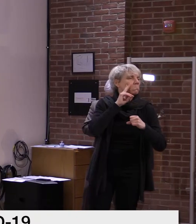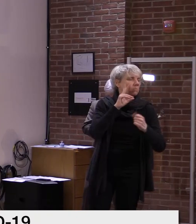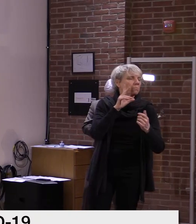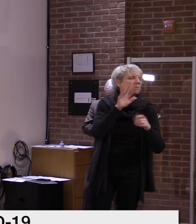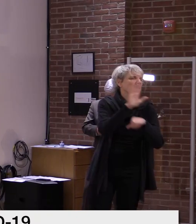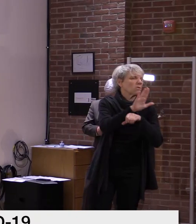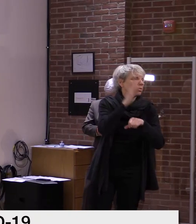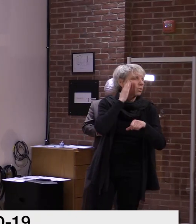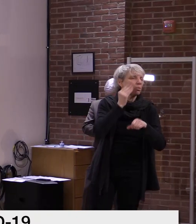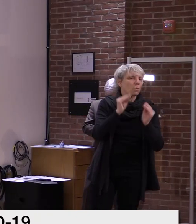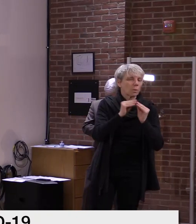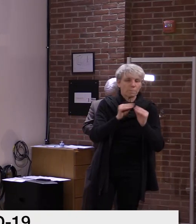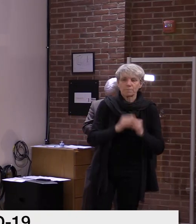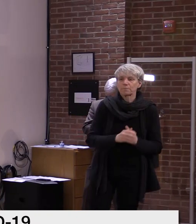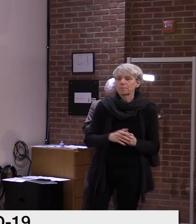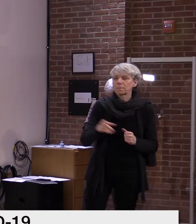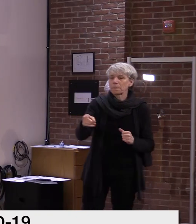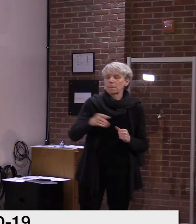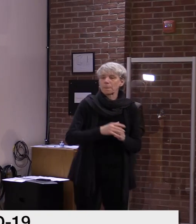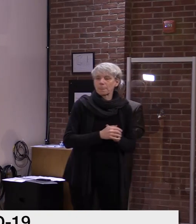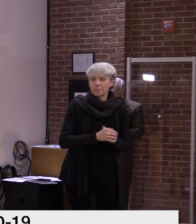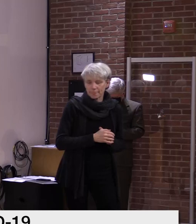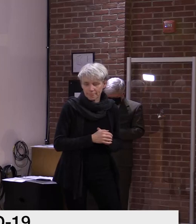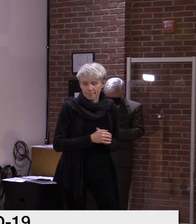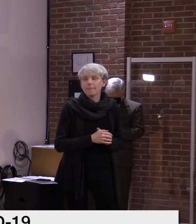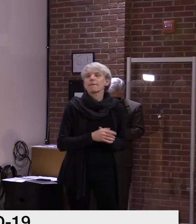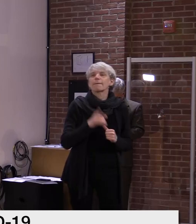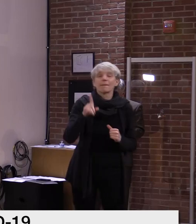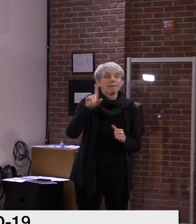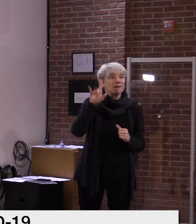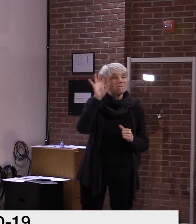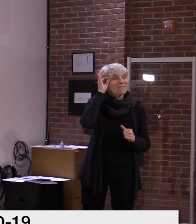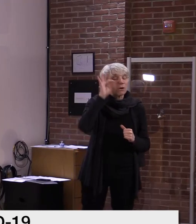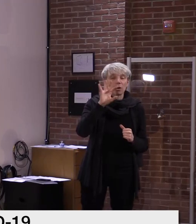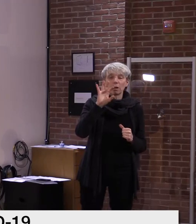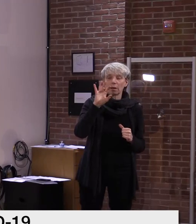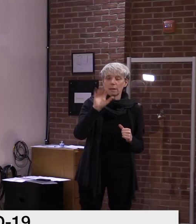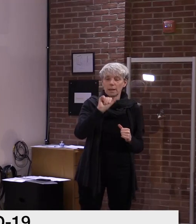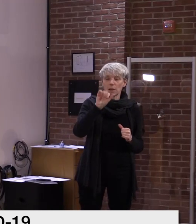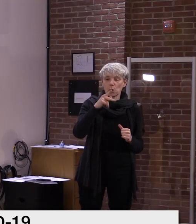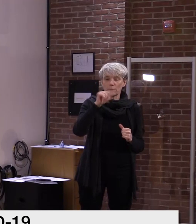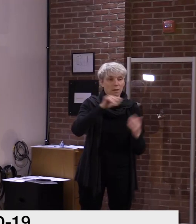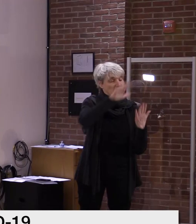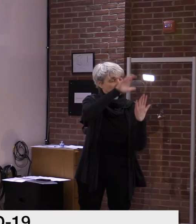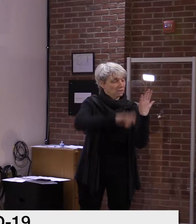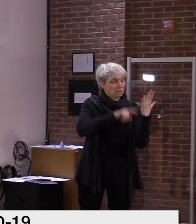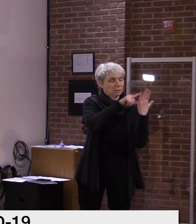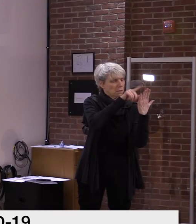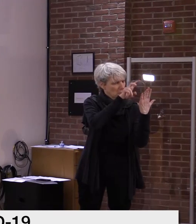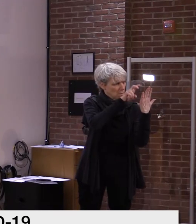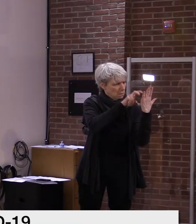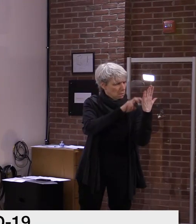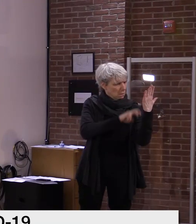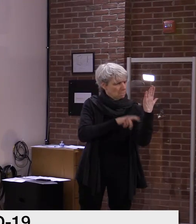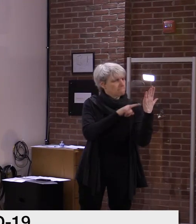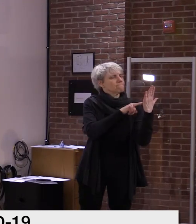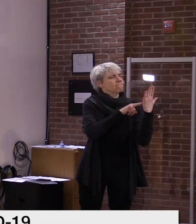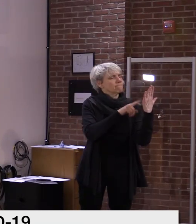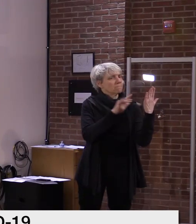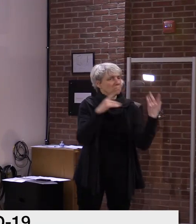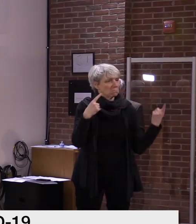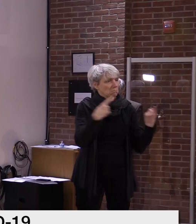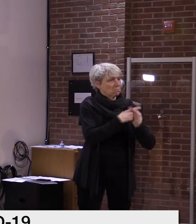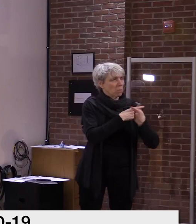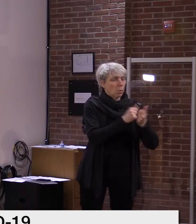Were there, in reviewing that, were there any red flags about, were you also looking at what the legislature has proposed, and does